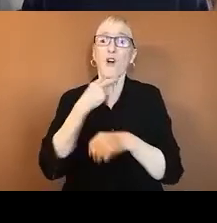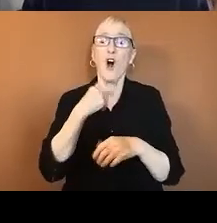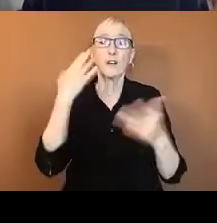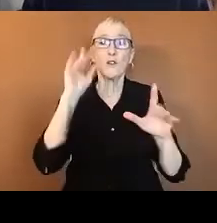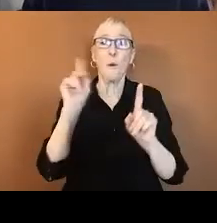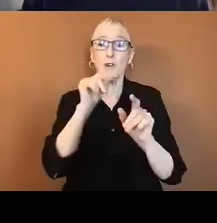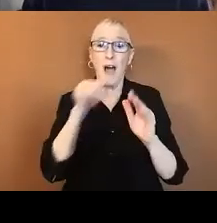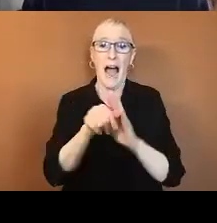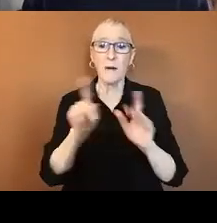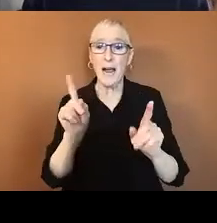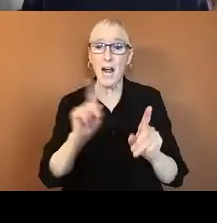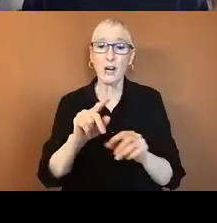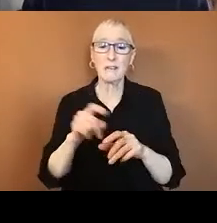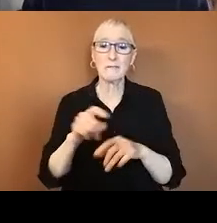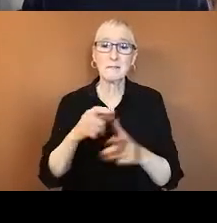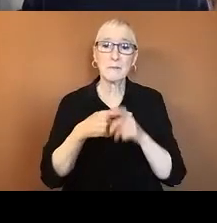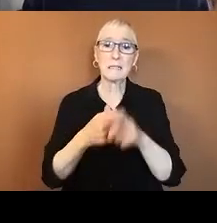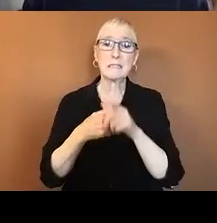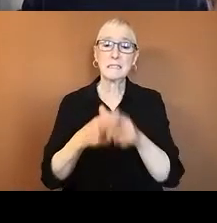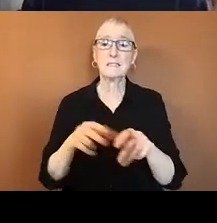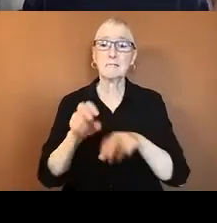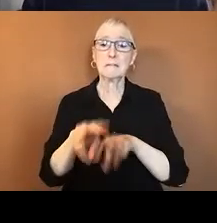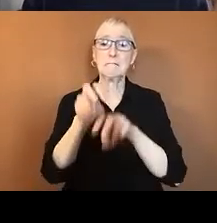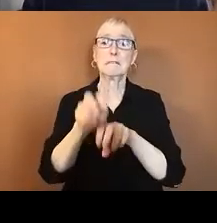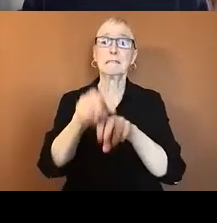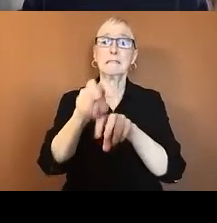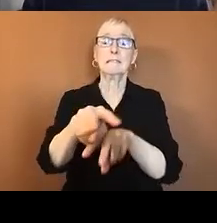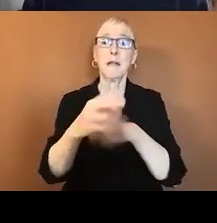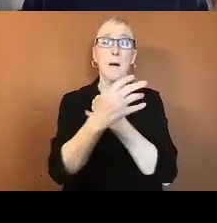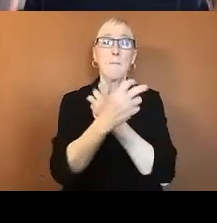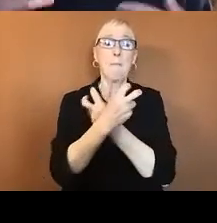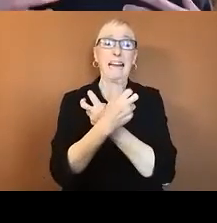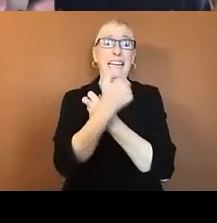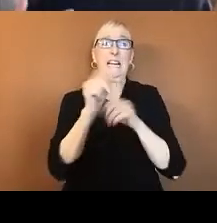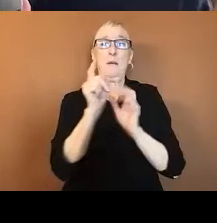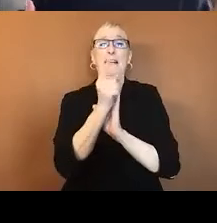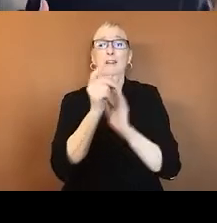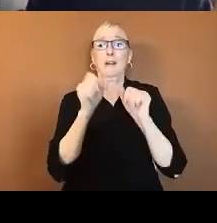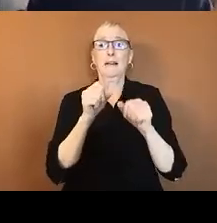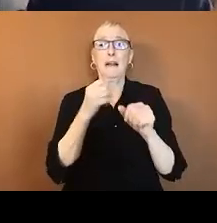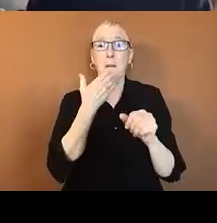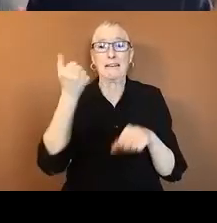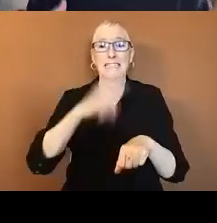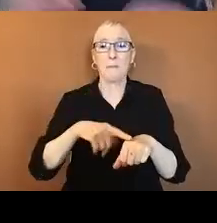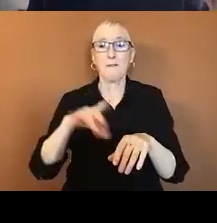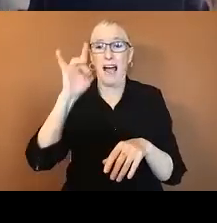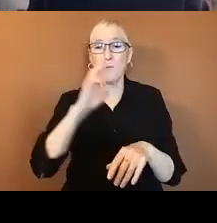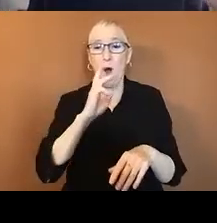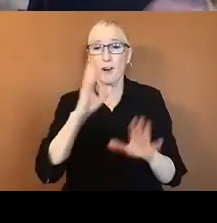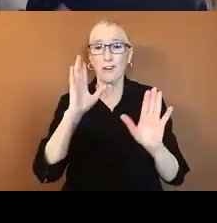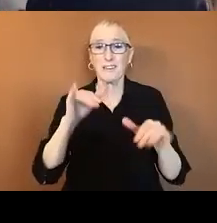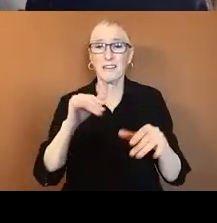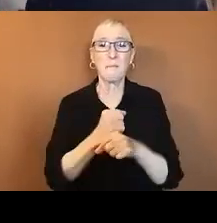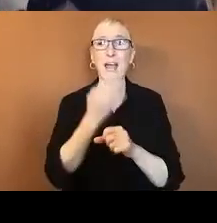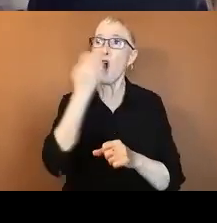go. There could be a bat at any time, so it's probably not the best time to find some water and just make